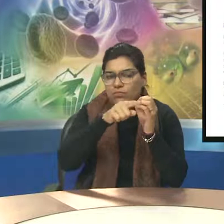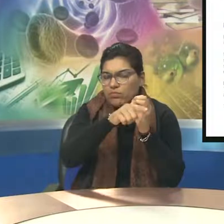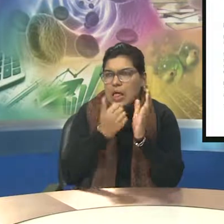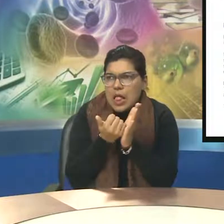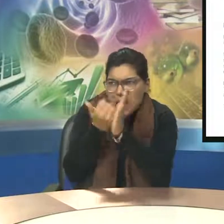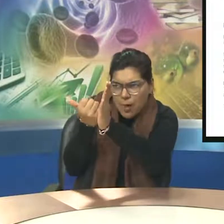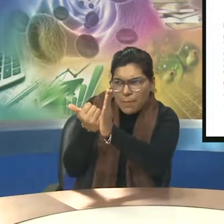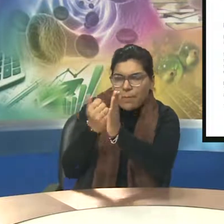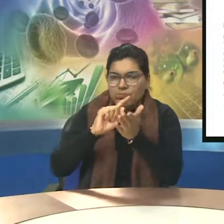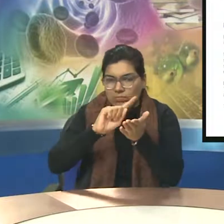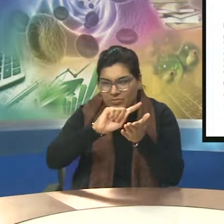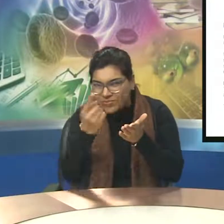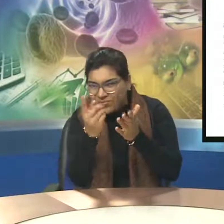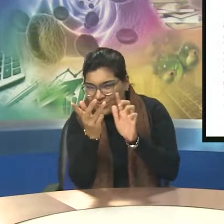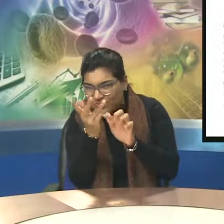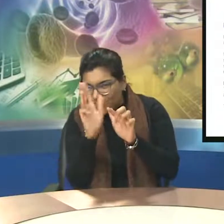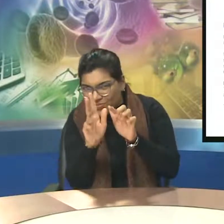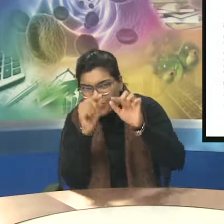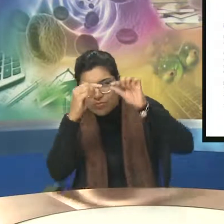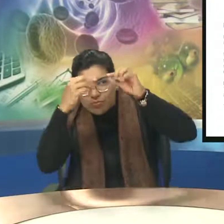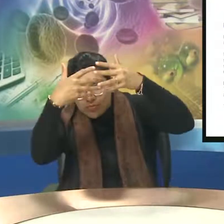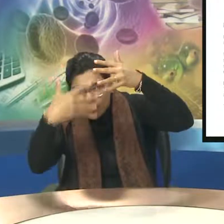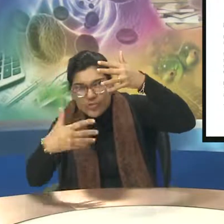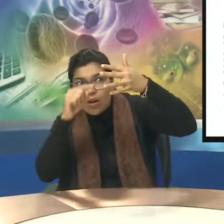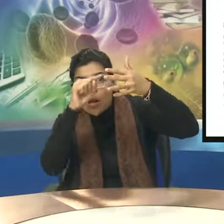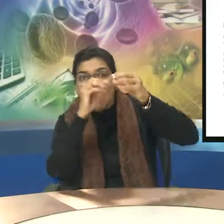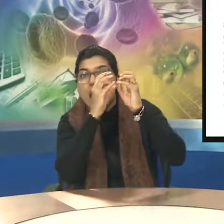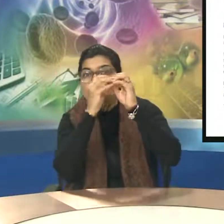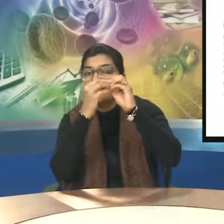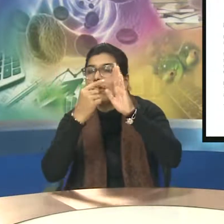In front of you, there is a tab